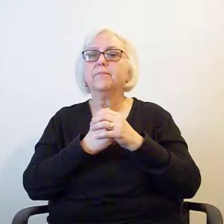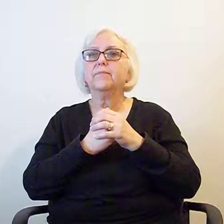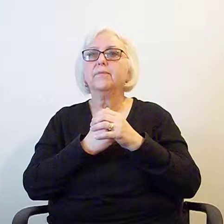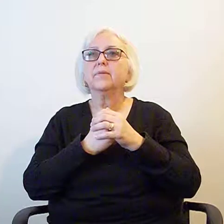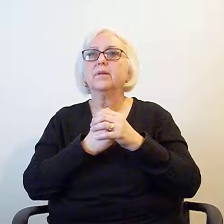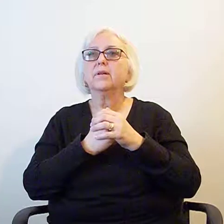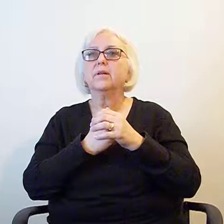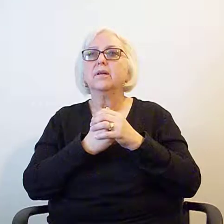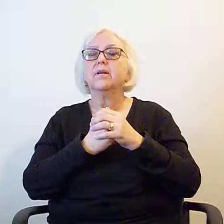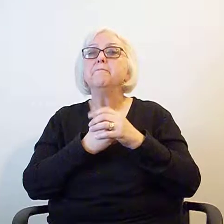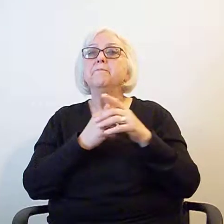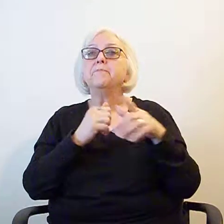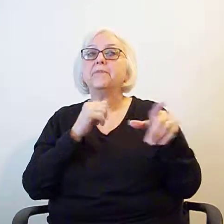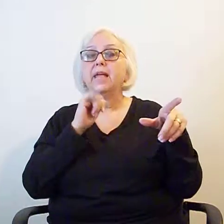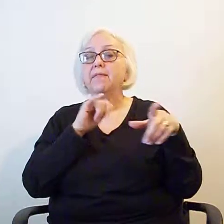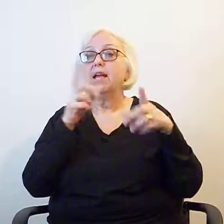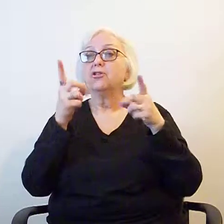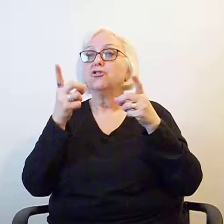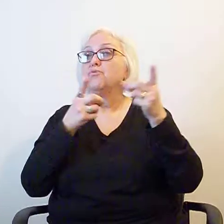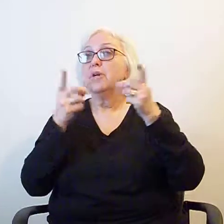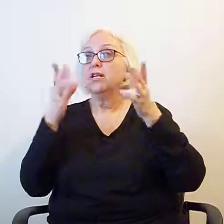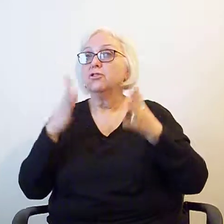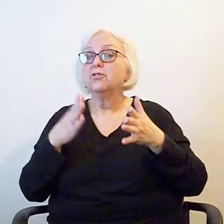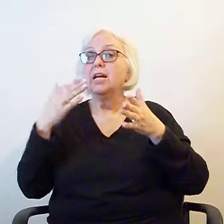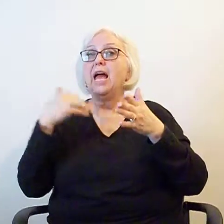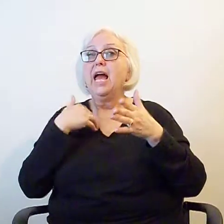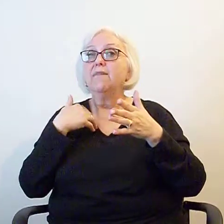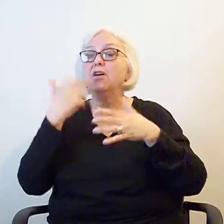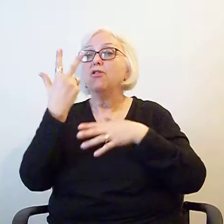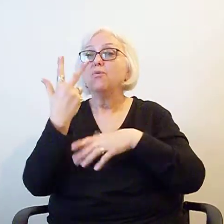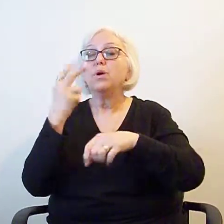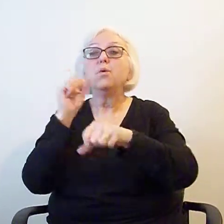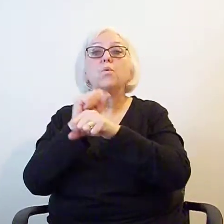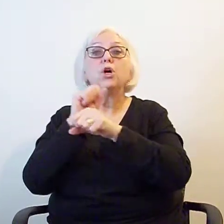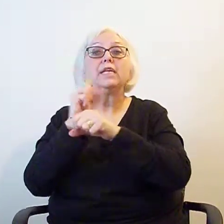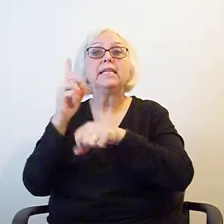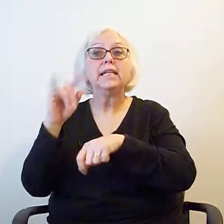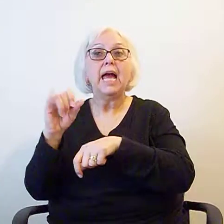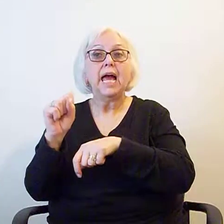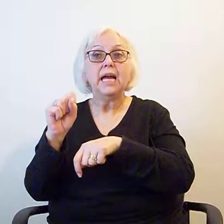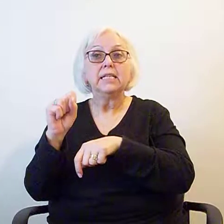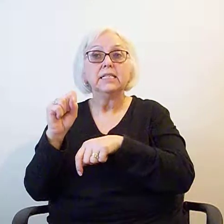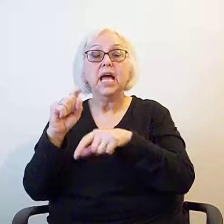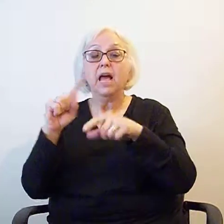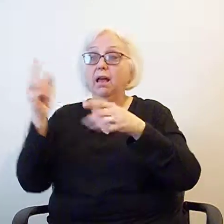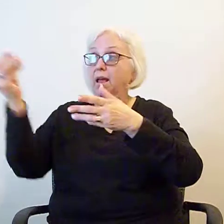The director has 3 working days after having the information